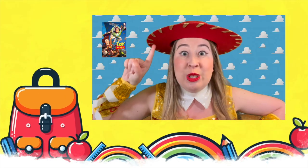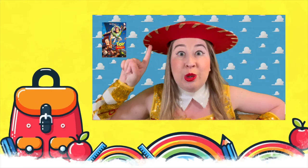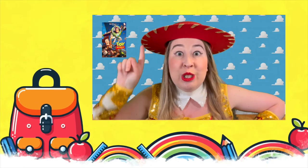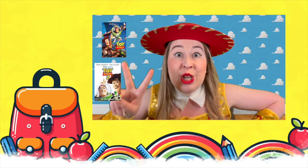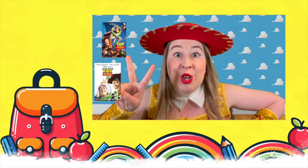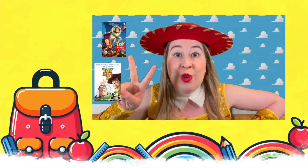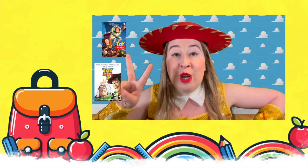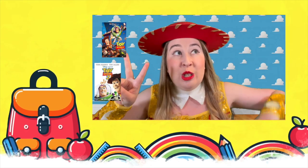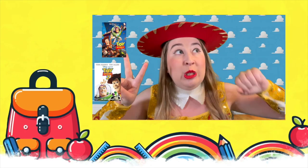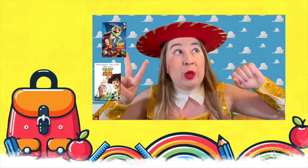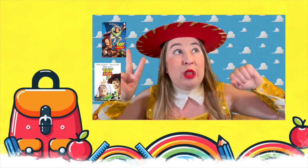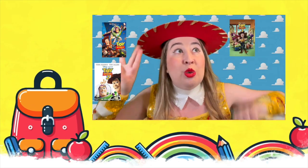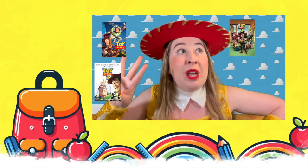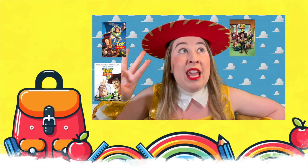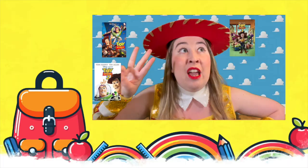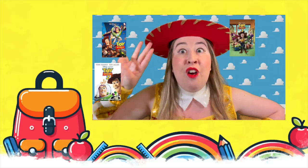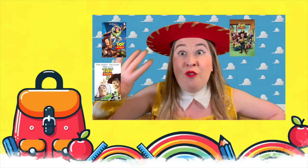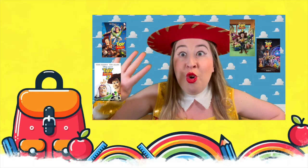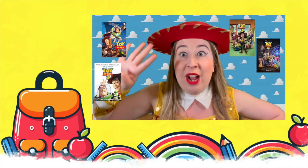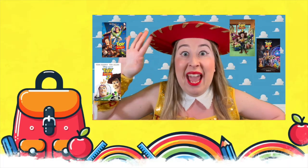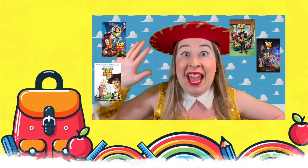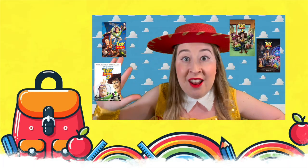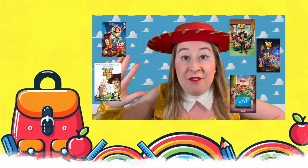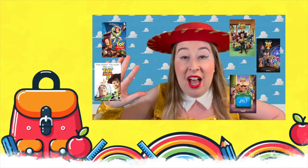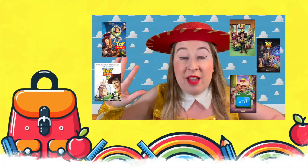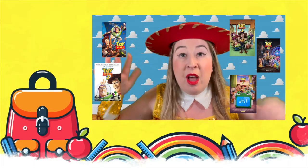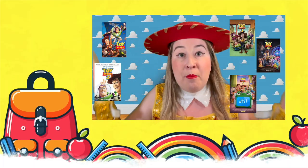We will play a Would You Rather game, all inspired by our